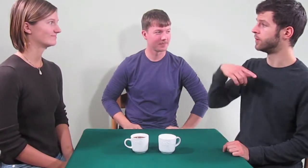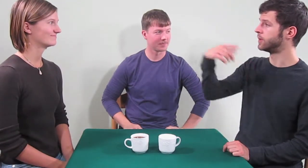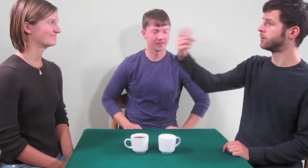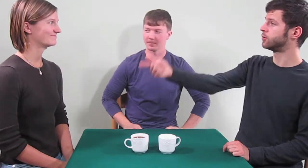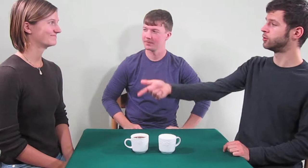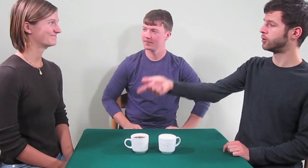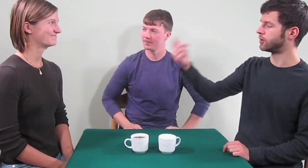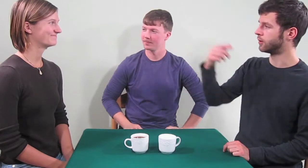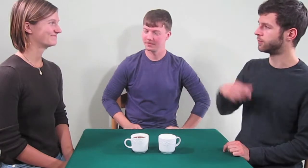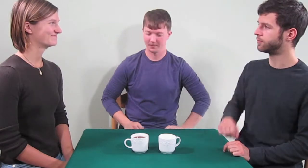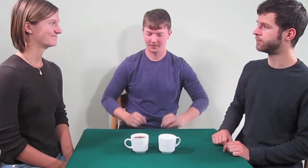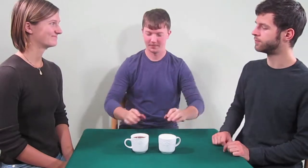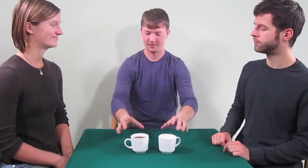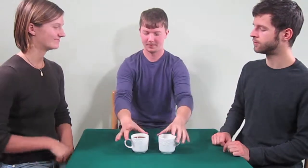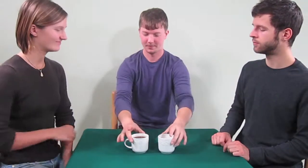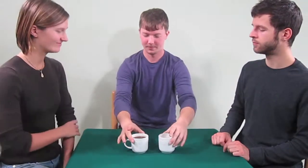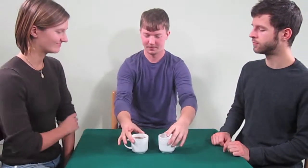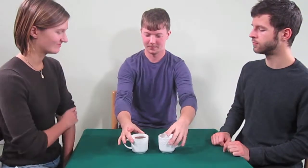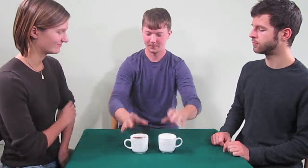Mise? Tusa.